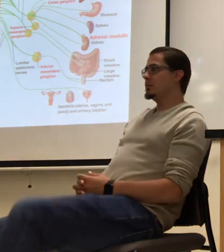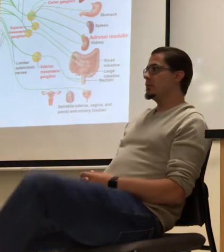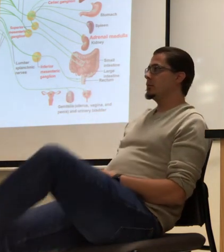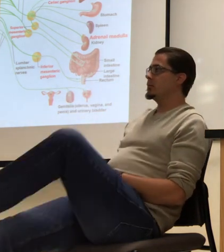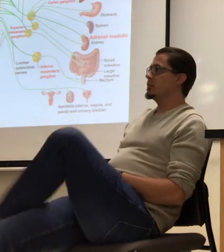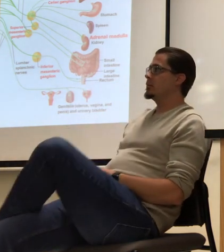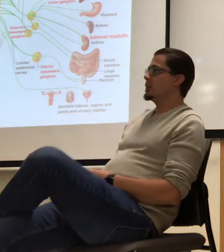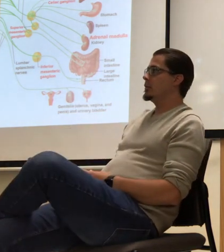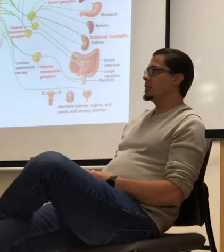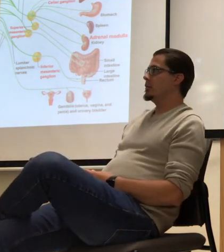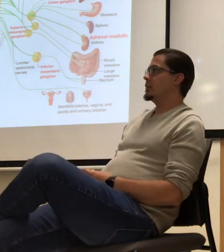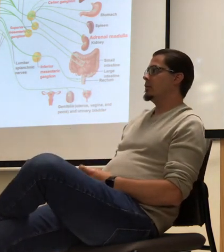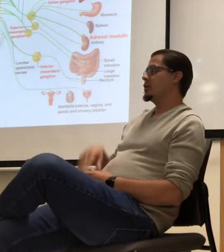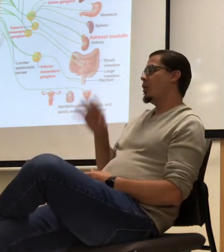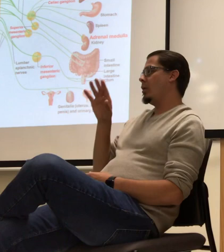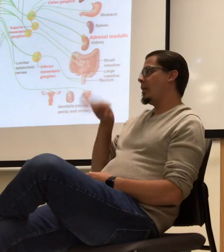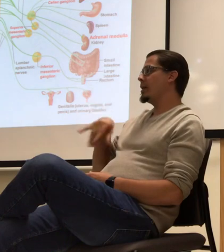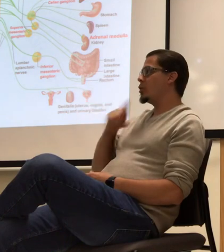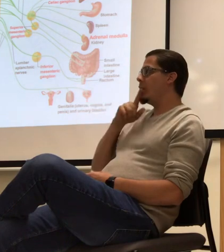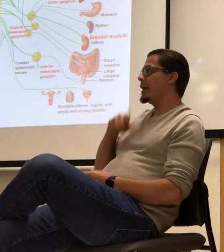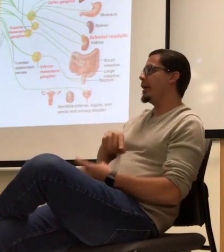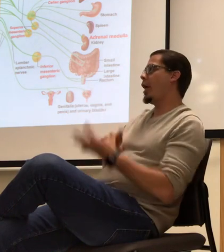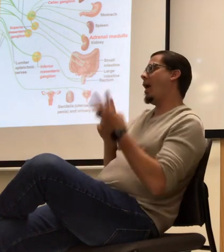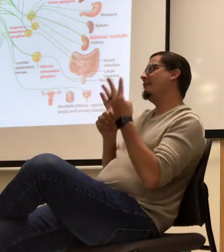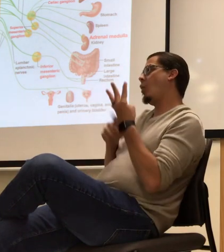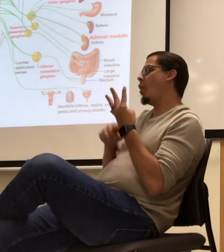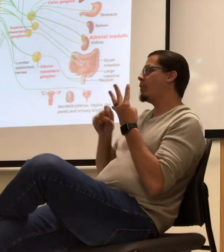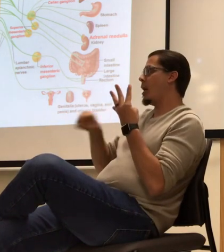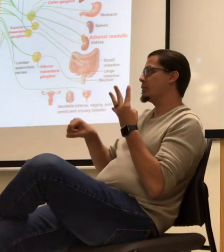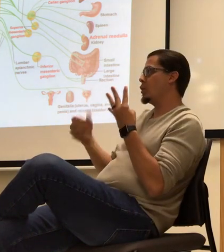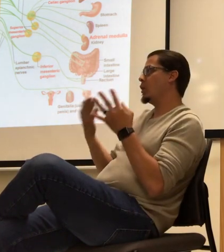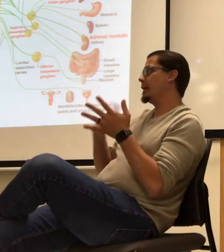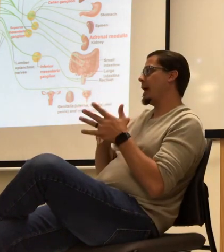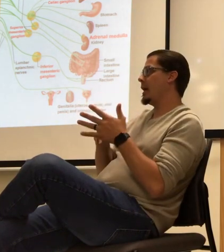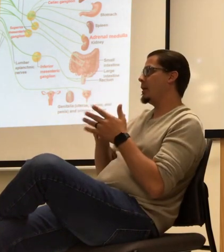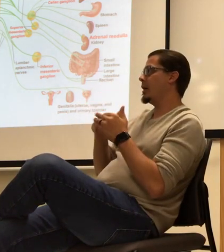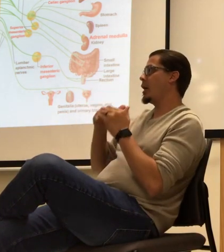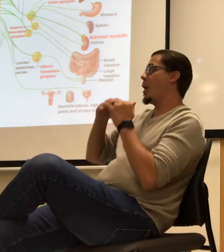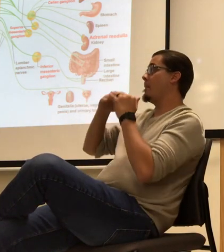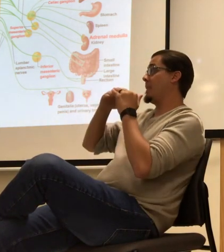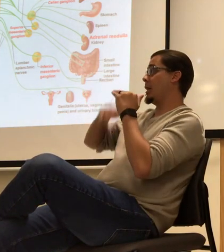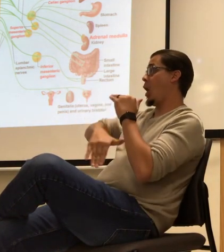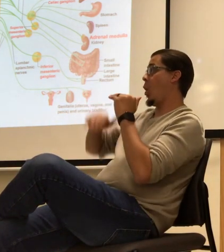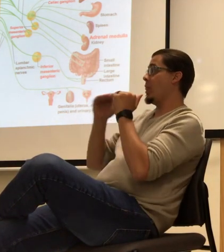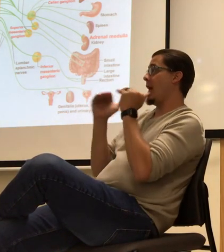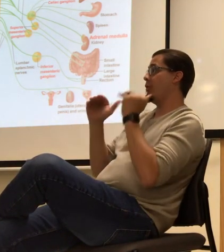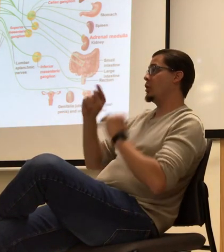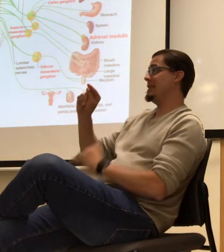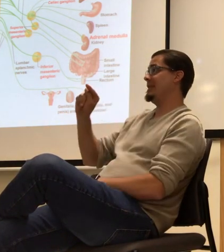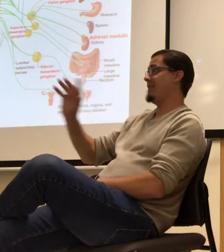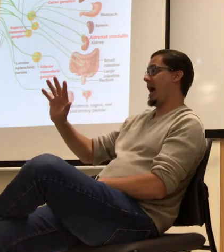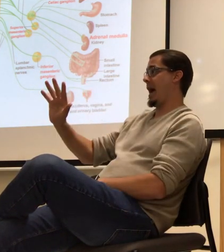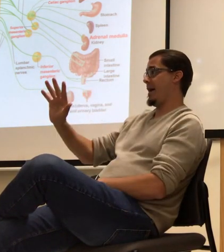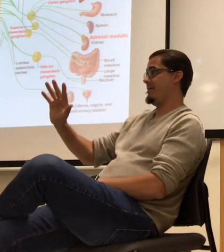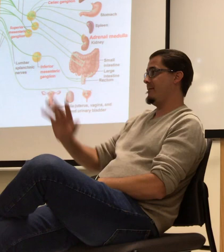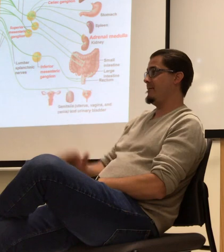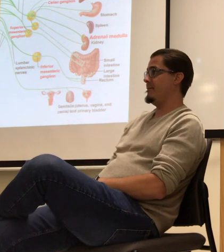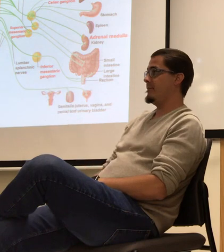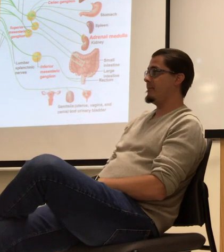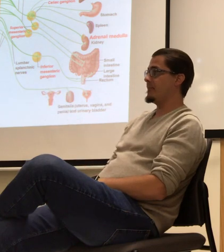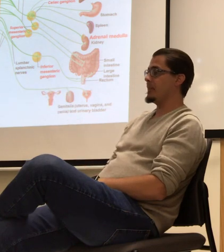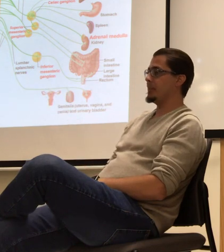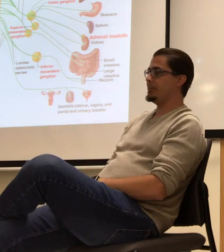I guess a fourth possibility is, again, just below the level of T5. Draw another